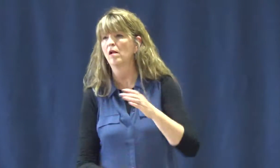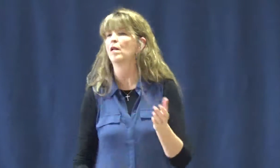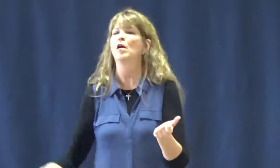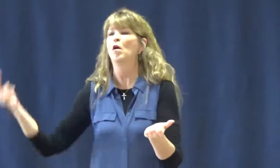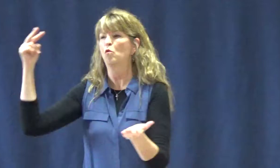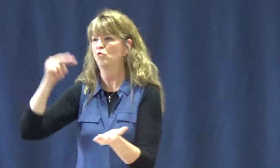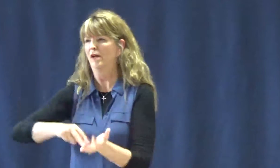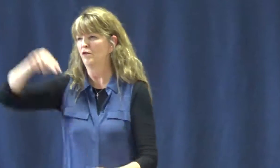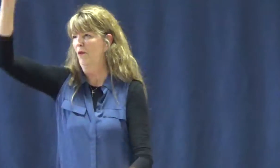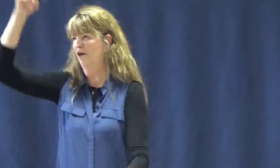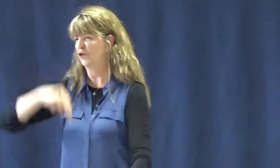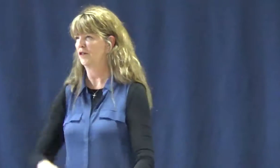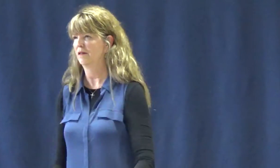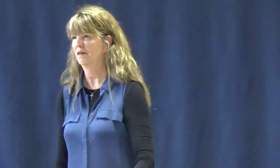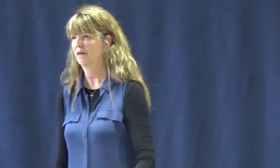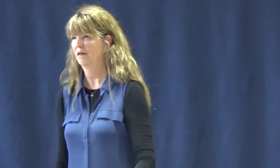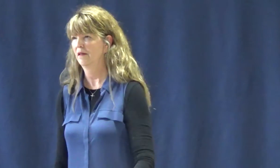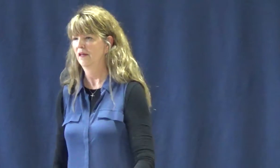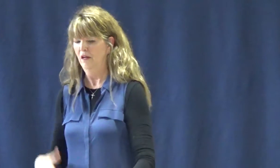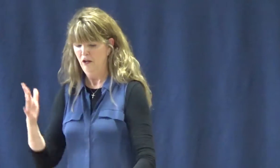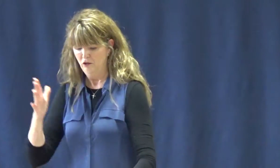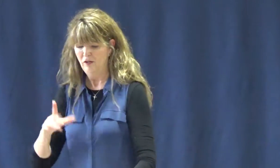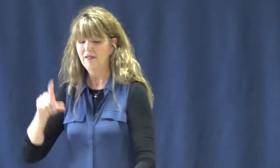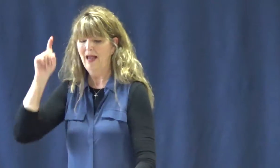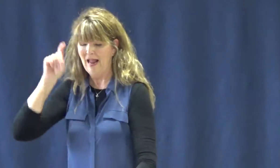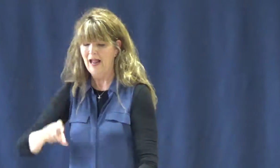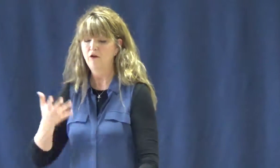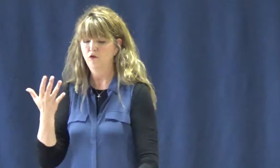the cross, his burial, and his resurrection.